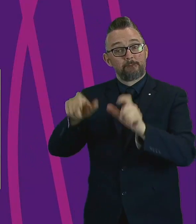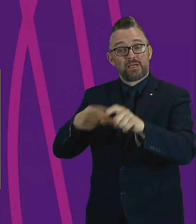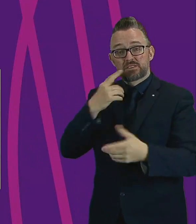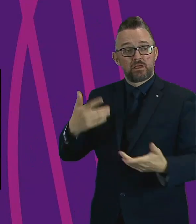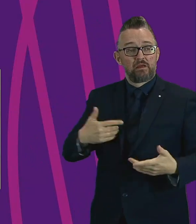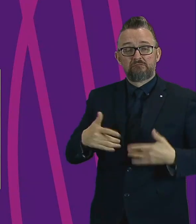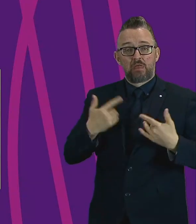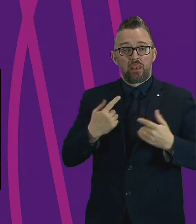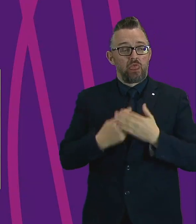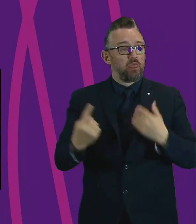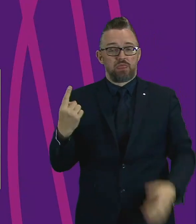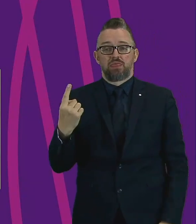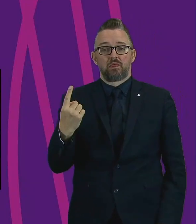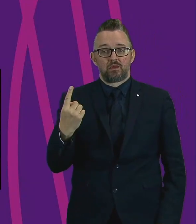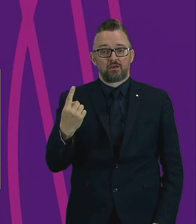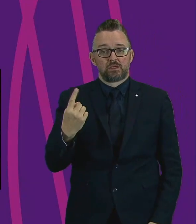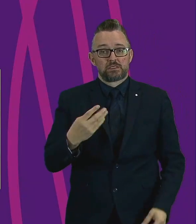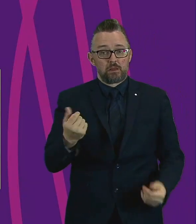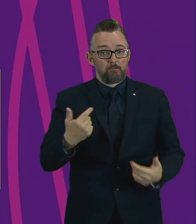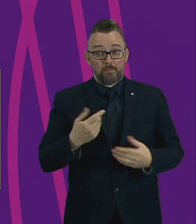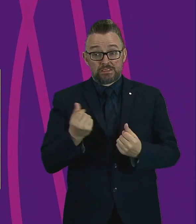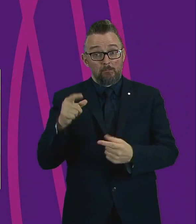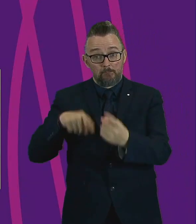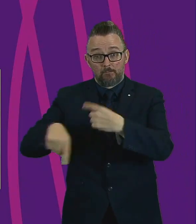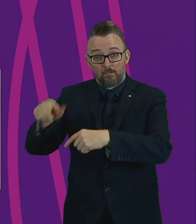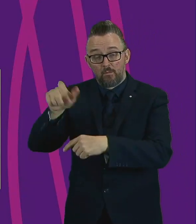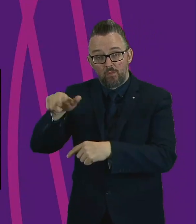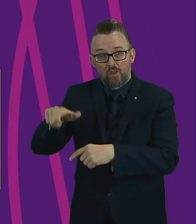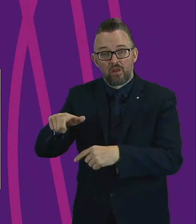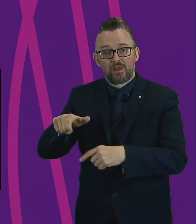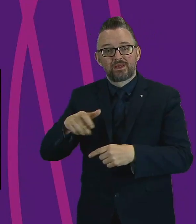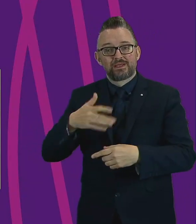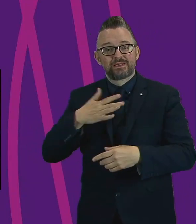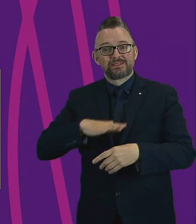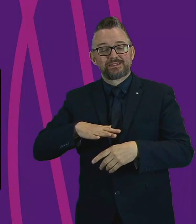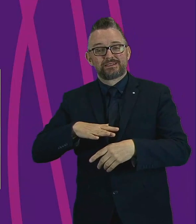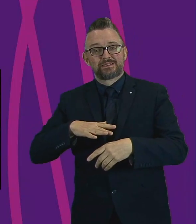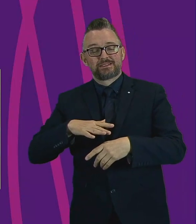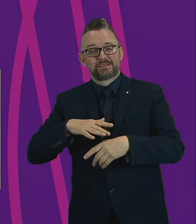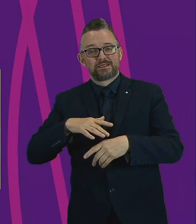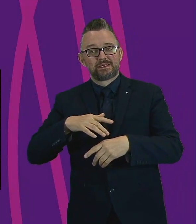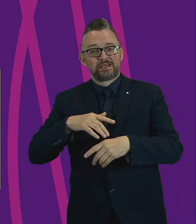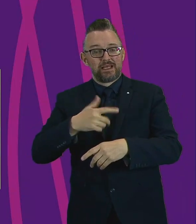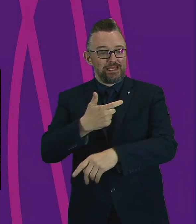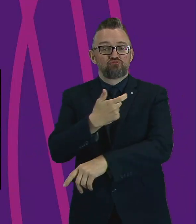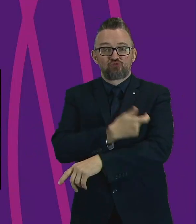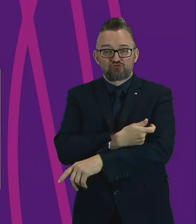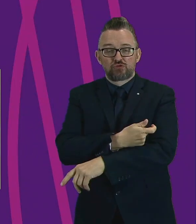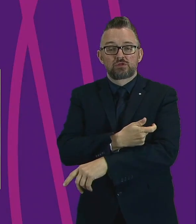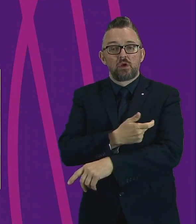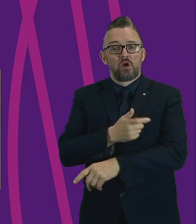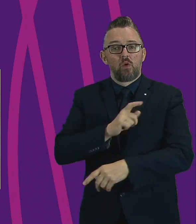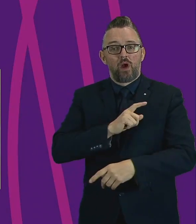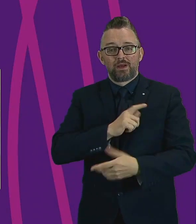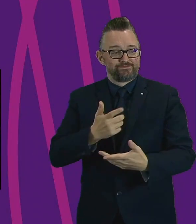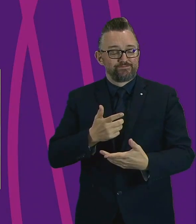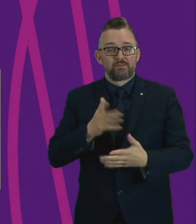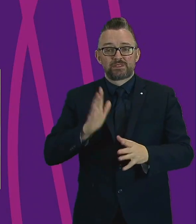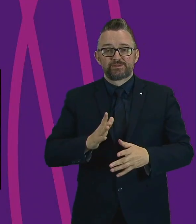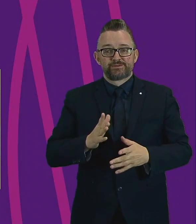abandoned, with some actually dependent on infusions and injections, having to be forced to